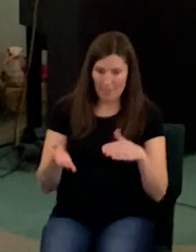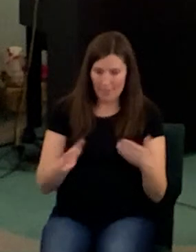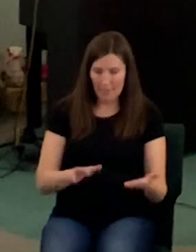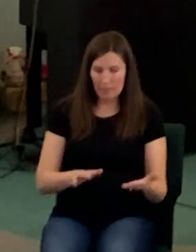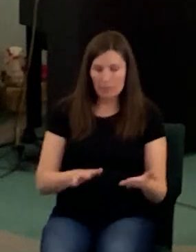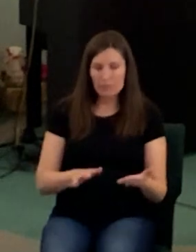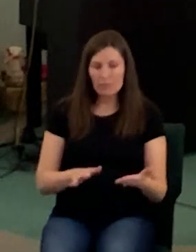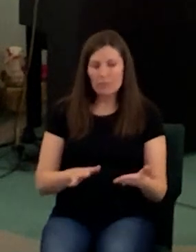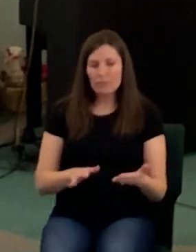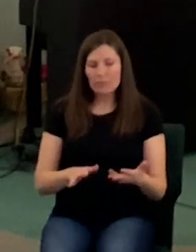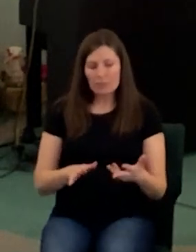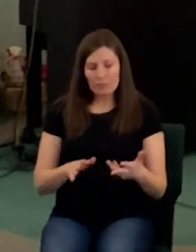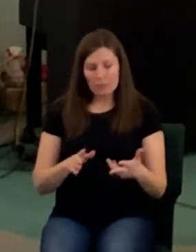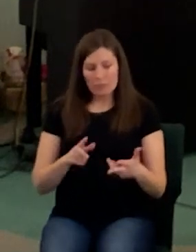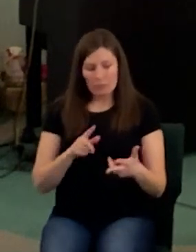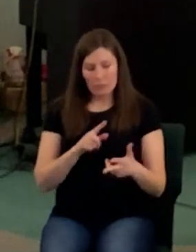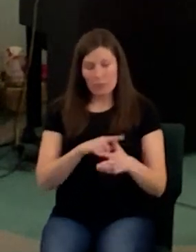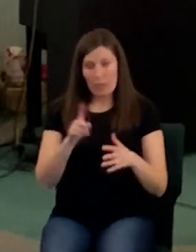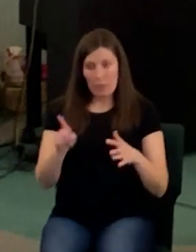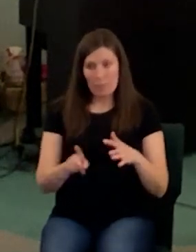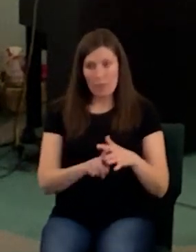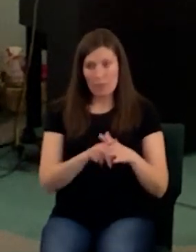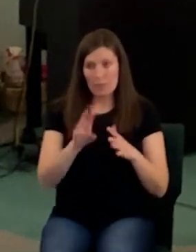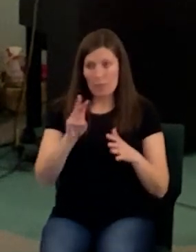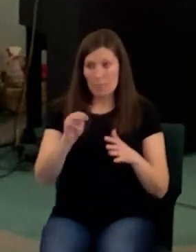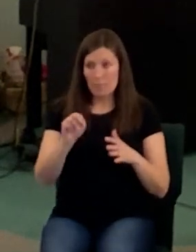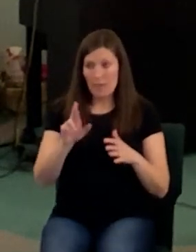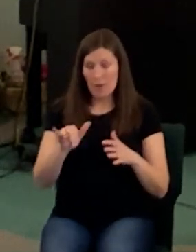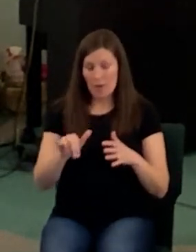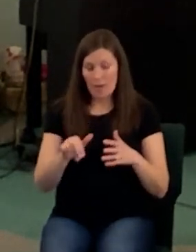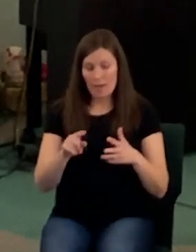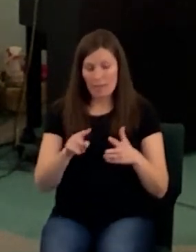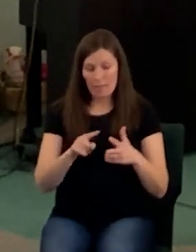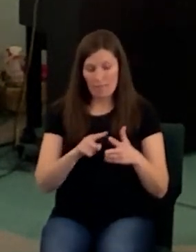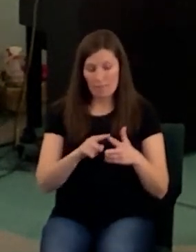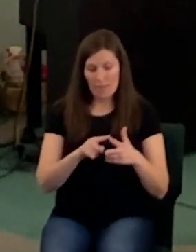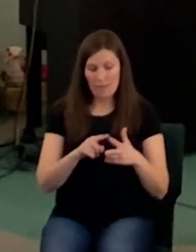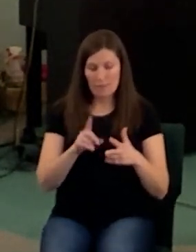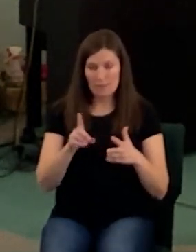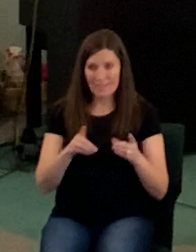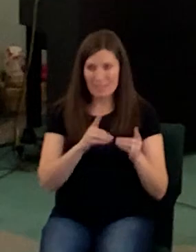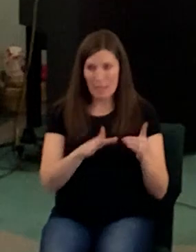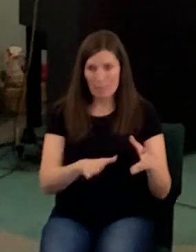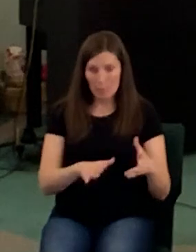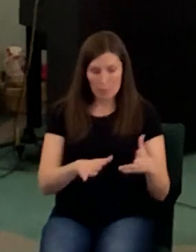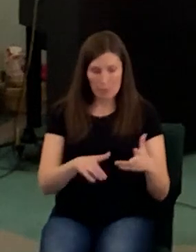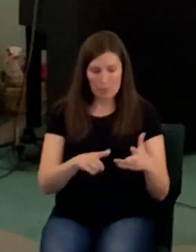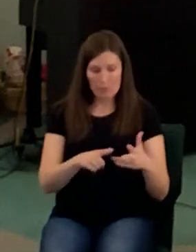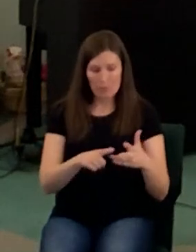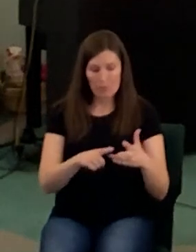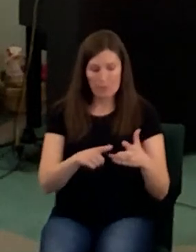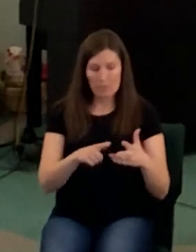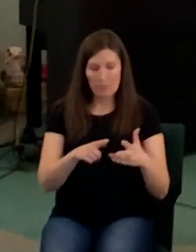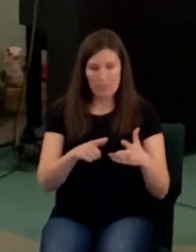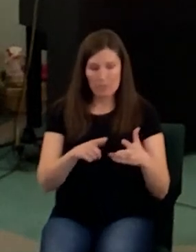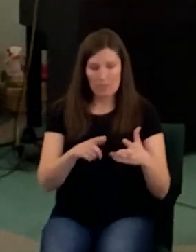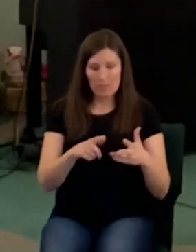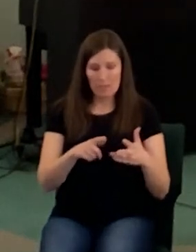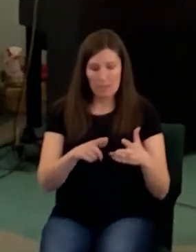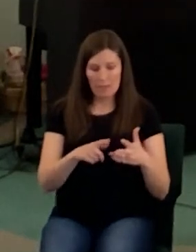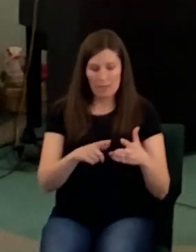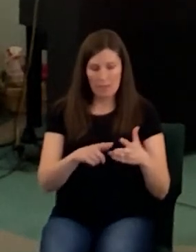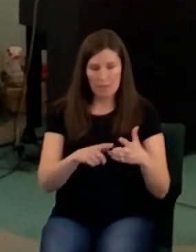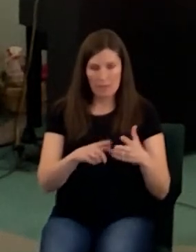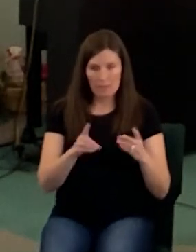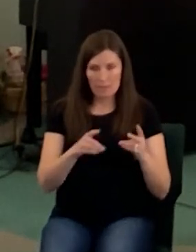So he appeared first to Mary Magdalene, then to the disciples without Thomas, then with Thomas. So his third appearance to the disciples, his